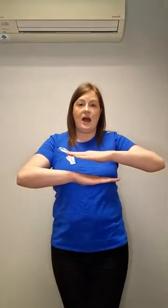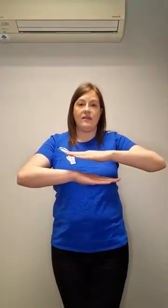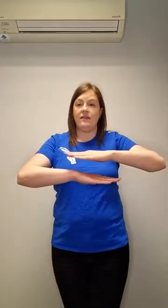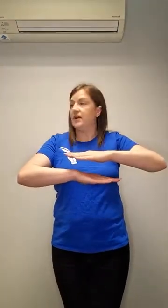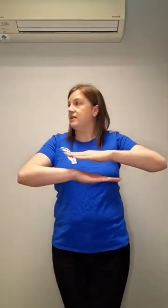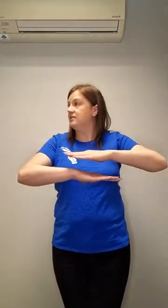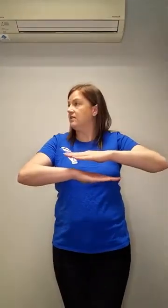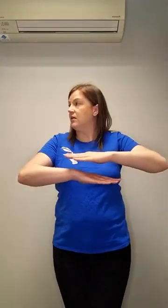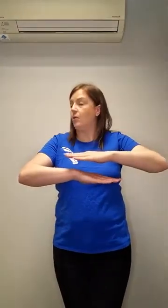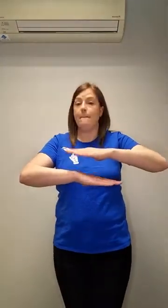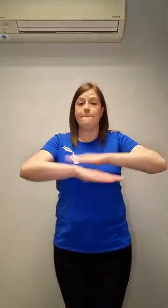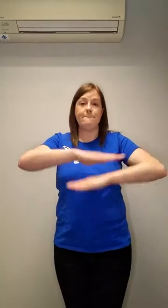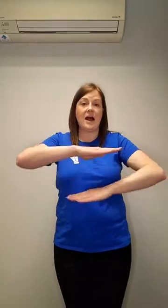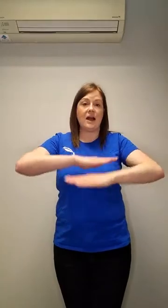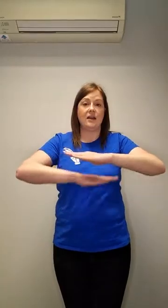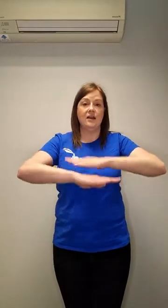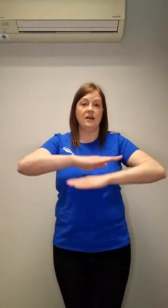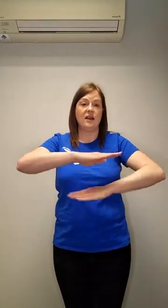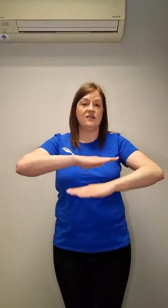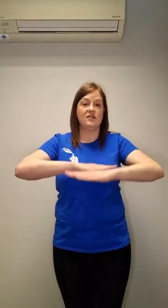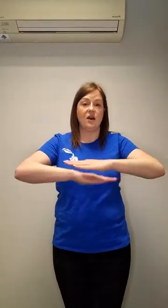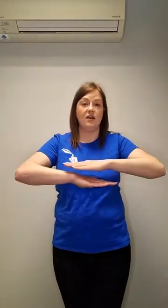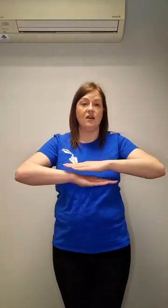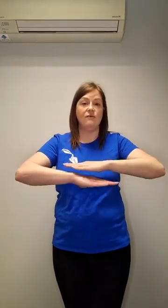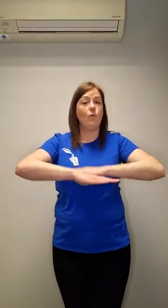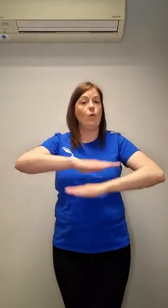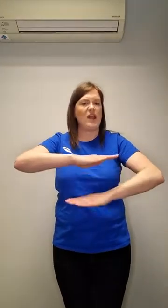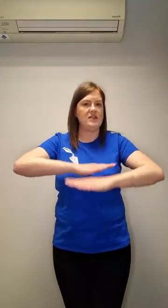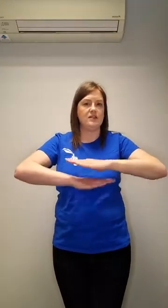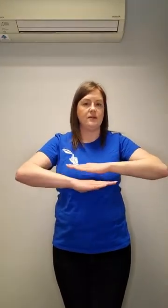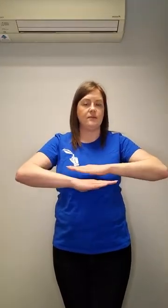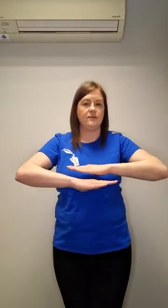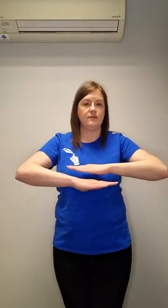And then they can circle back, like in the sign for wait.